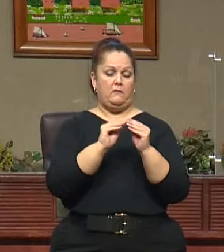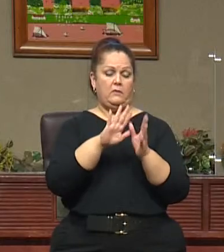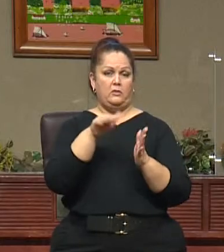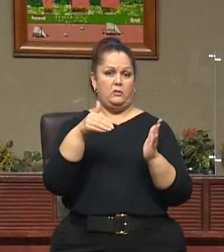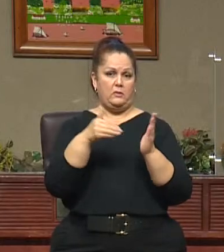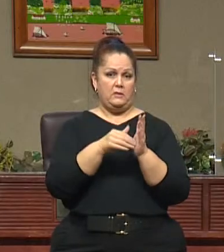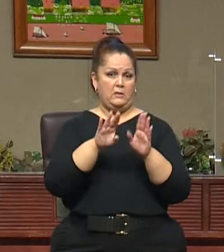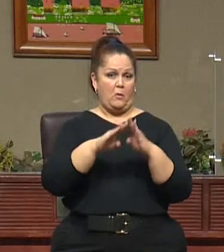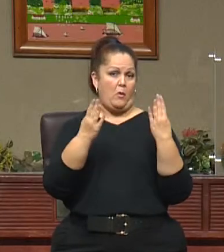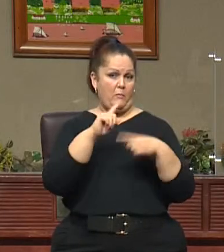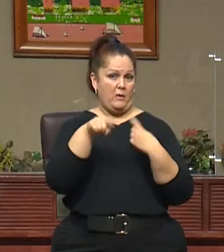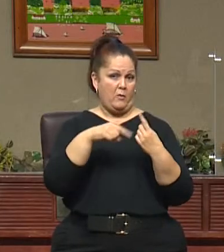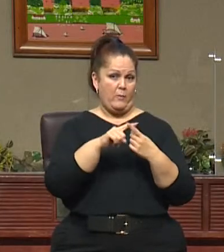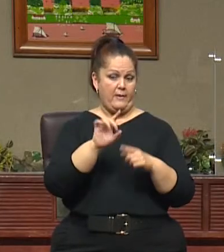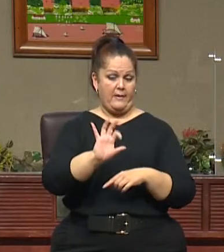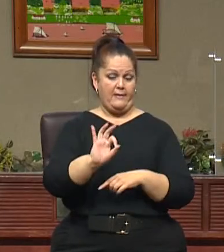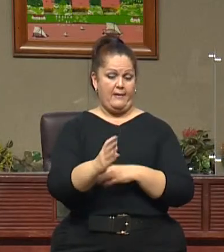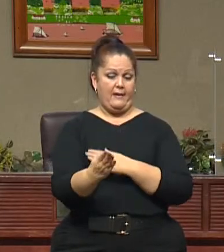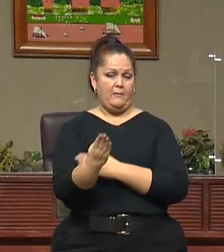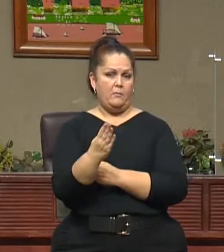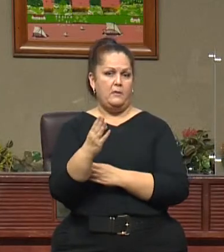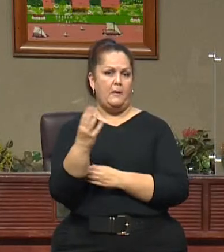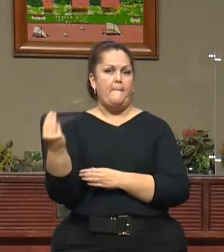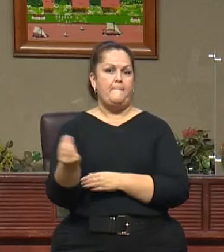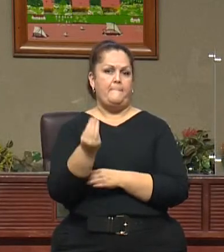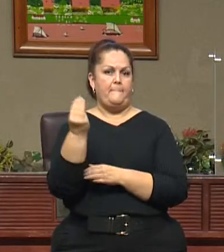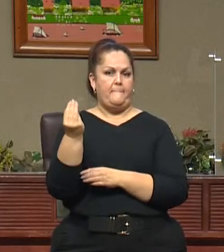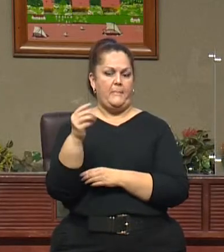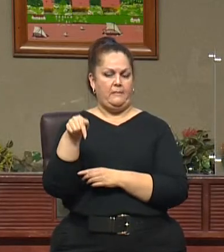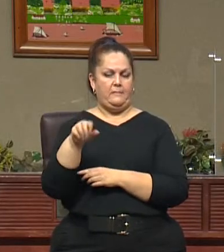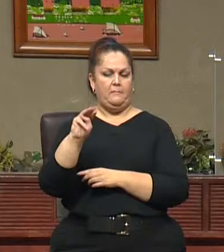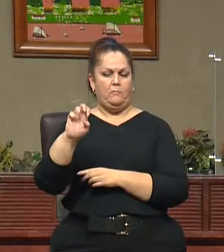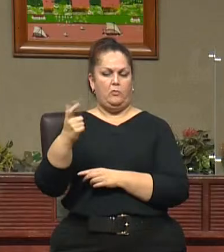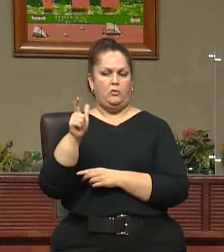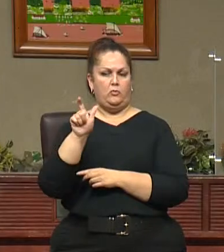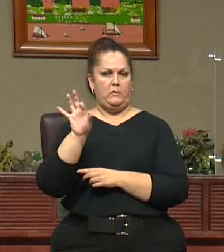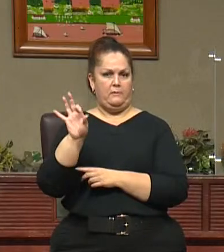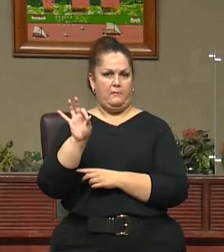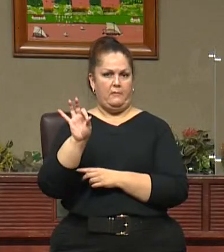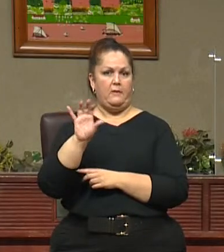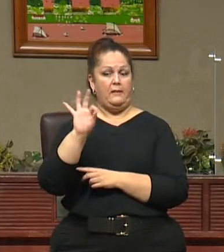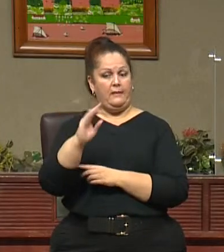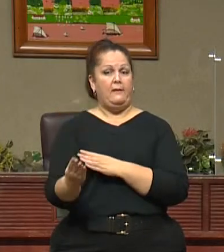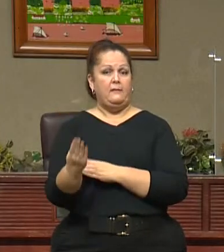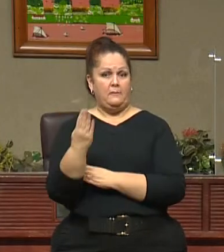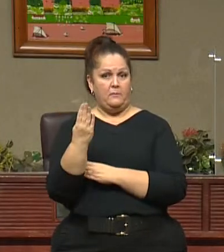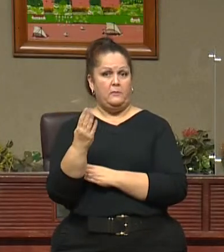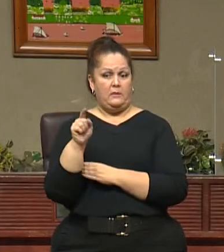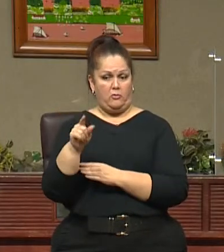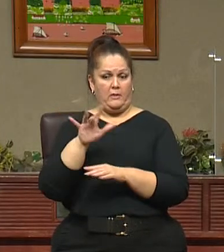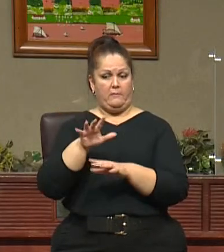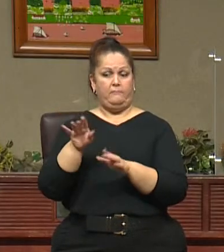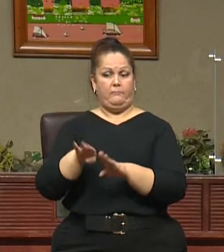at 9 a.m. on Monday, March the 29th. This will include